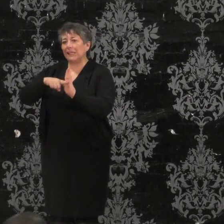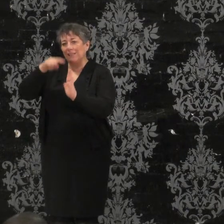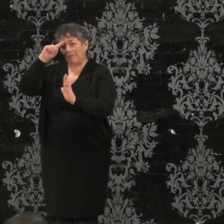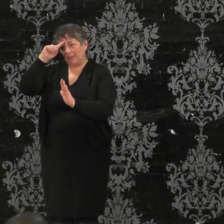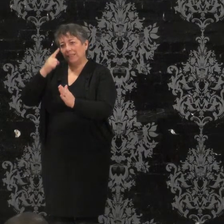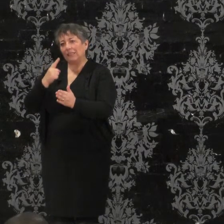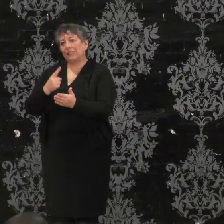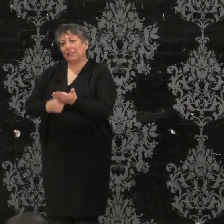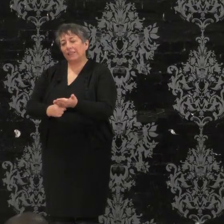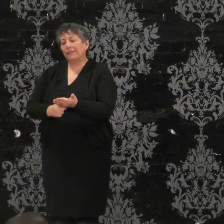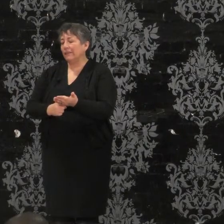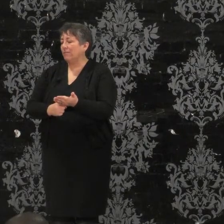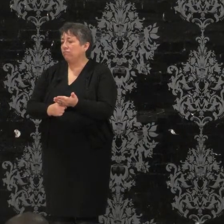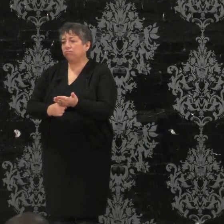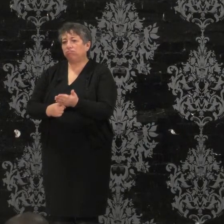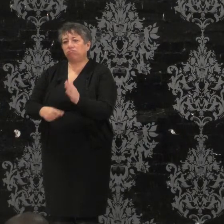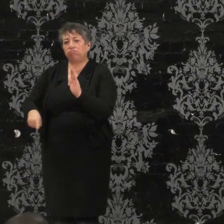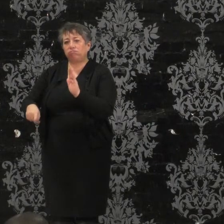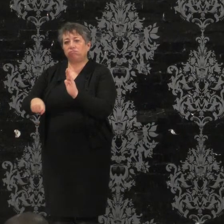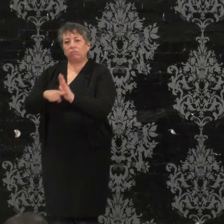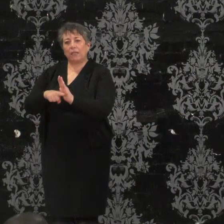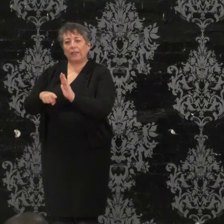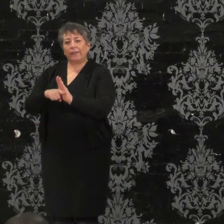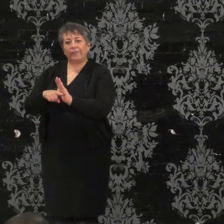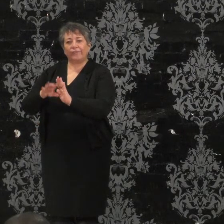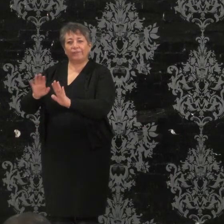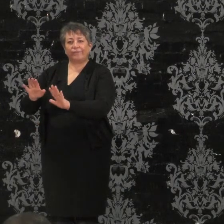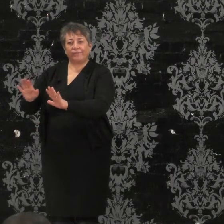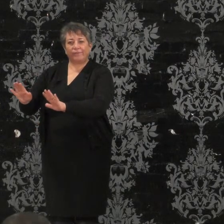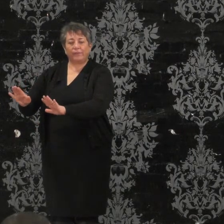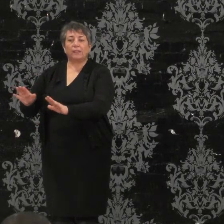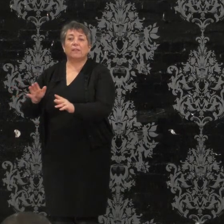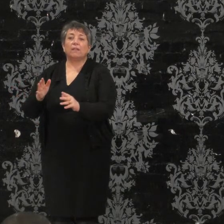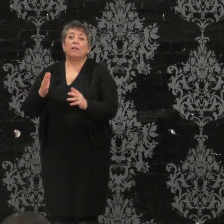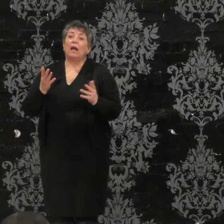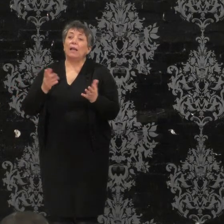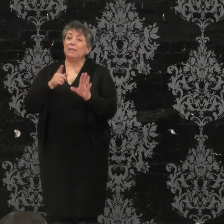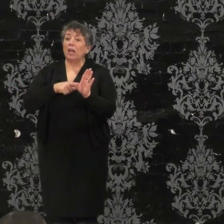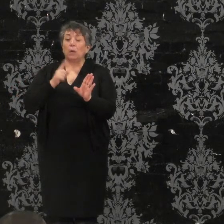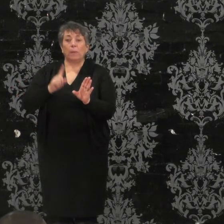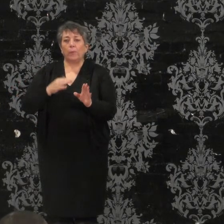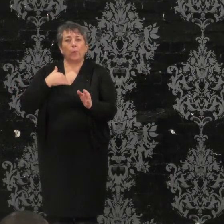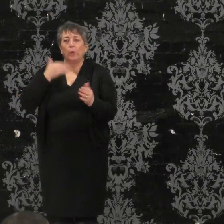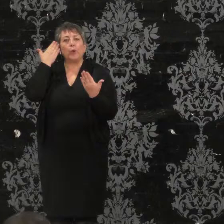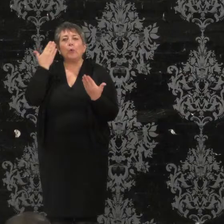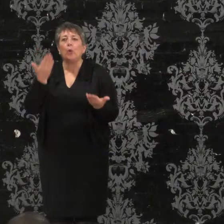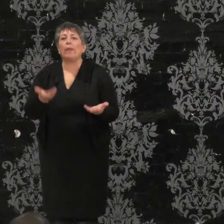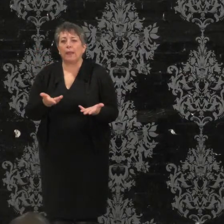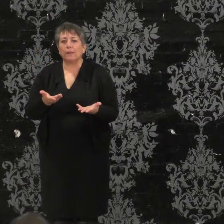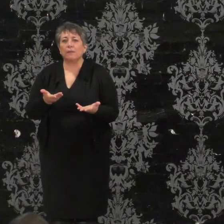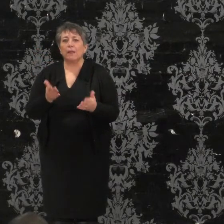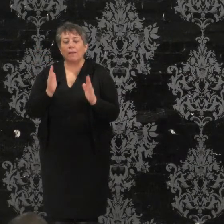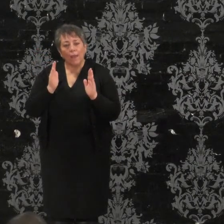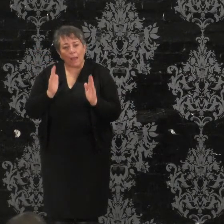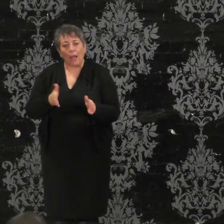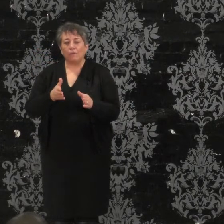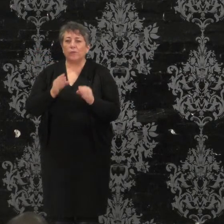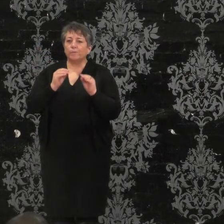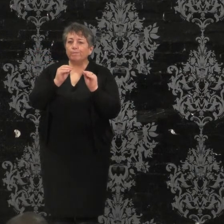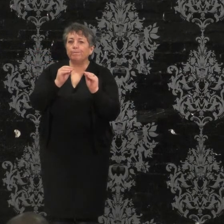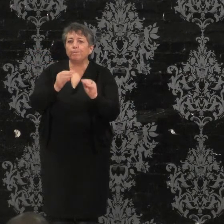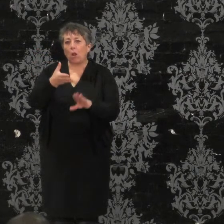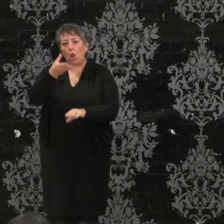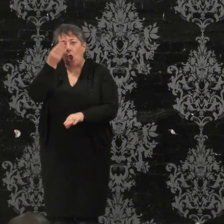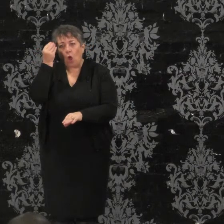that doesn't come naturally to young people. They have to learn. And we at the Godwin Lawson Foundation are there to